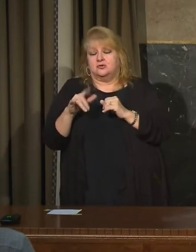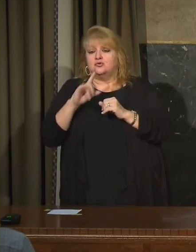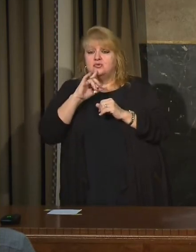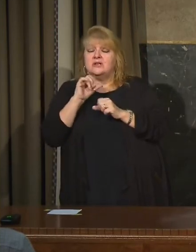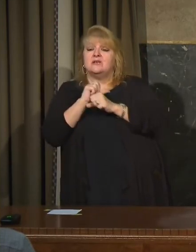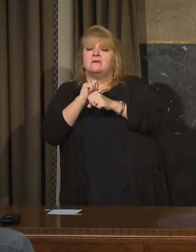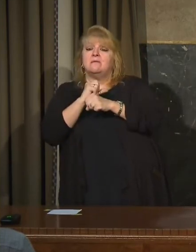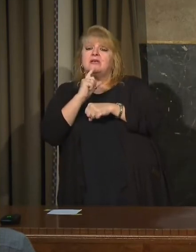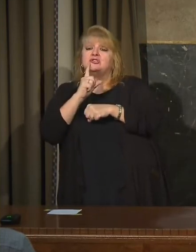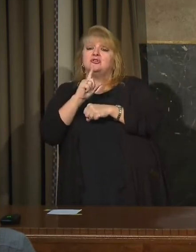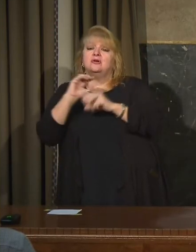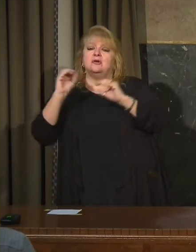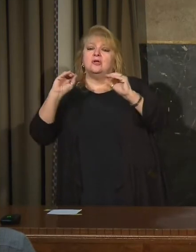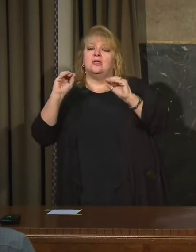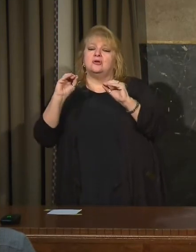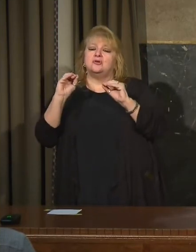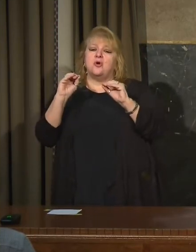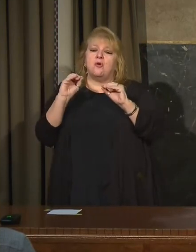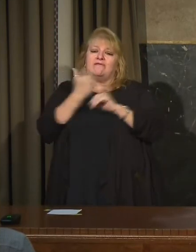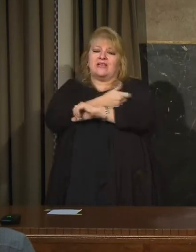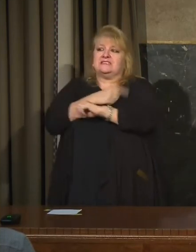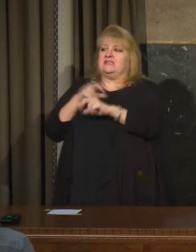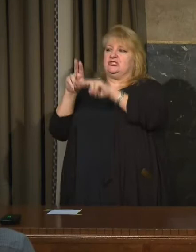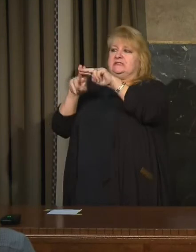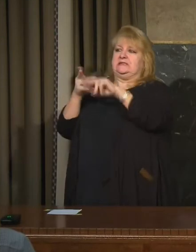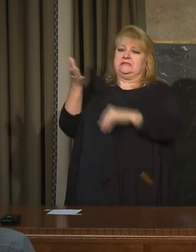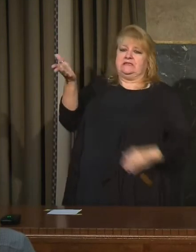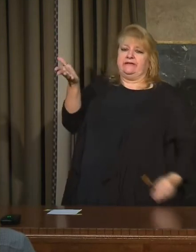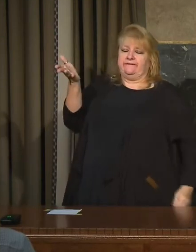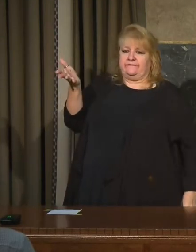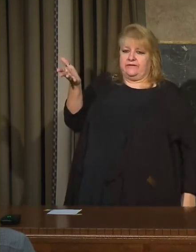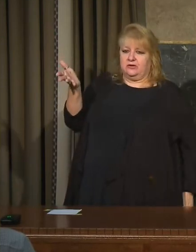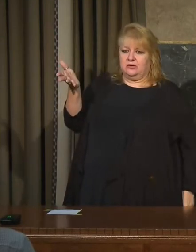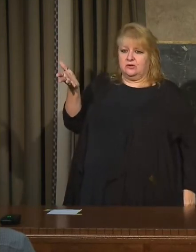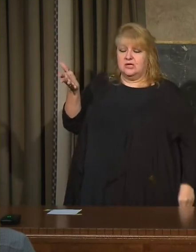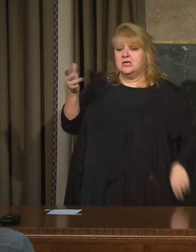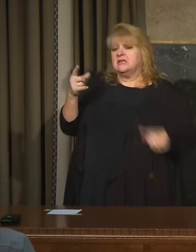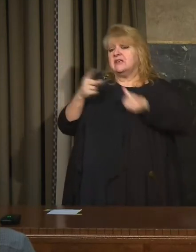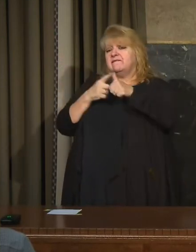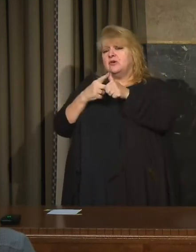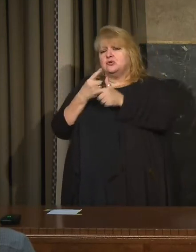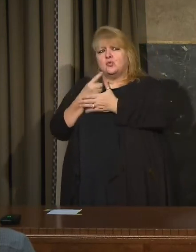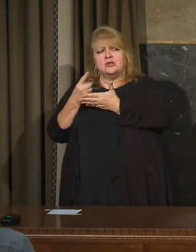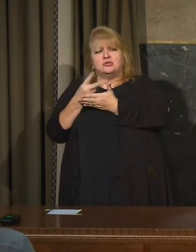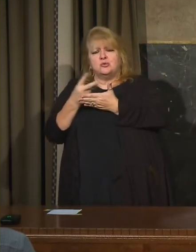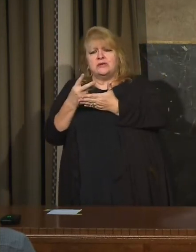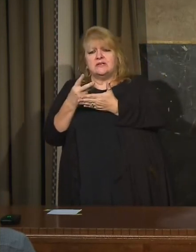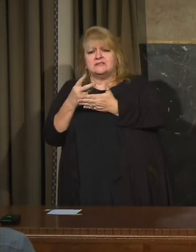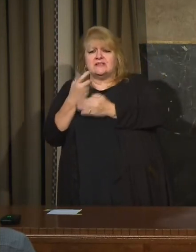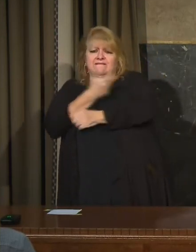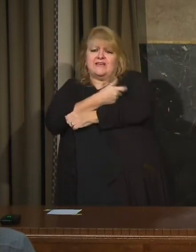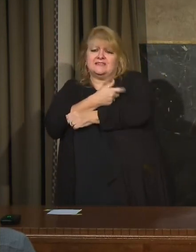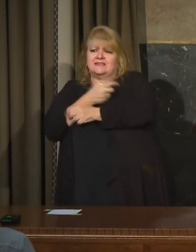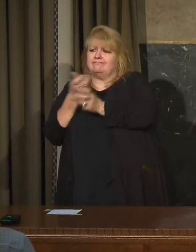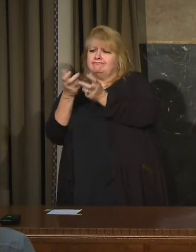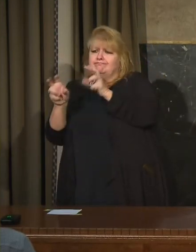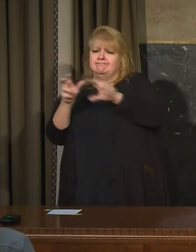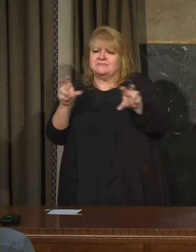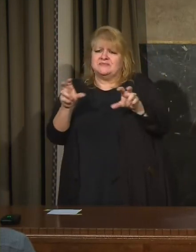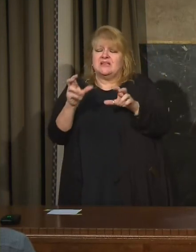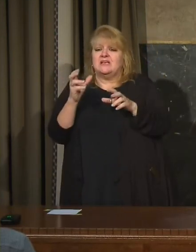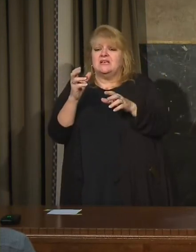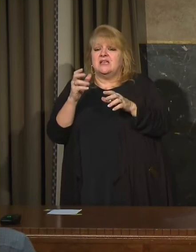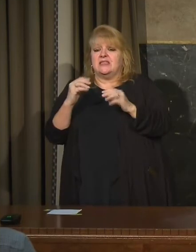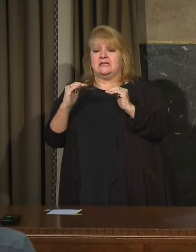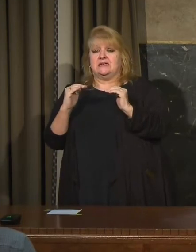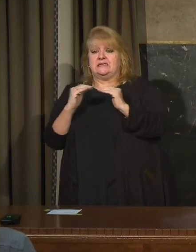make sure that no vaccine sits on the shelf. During the first couple weeks of vaccine allocation, as clinics or some of the tier